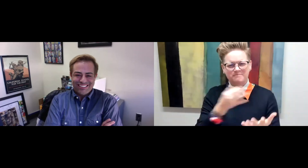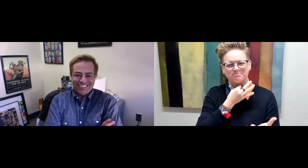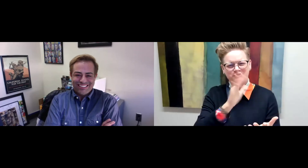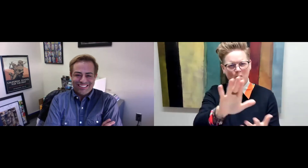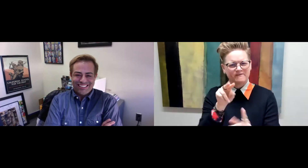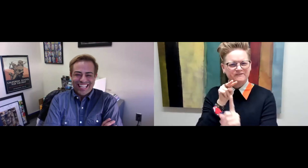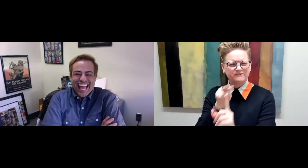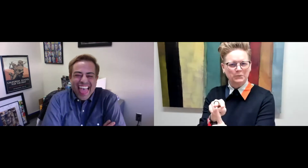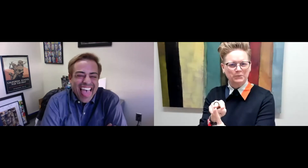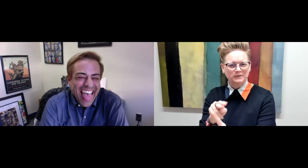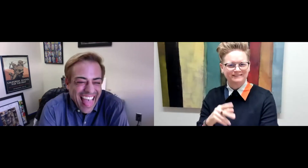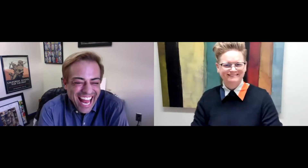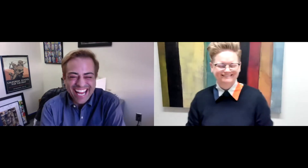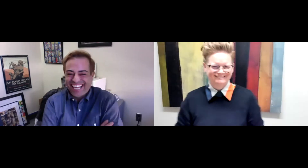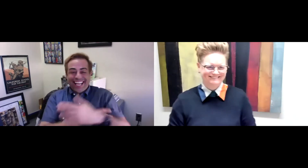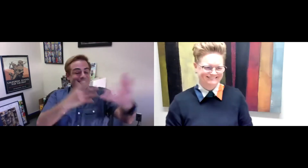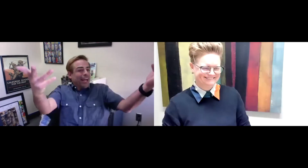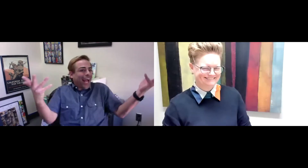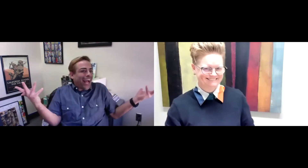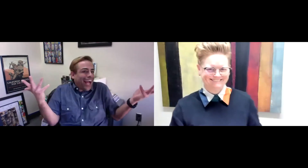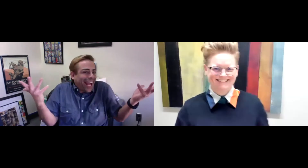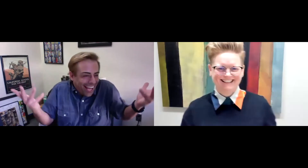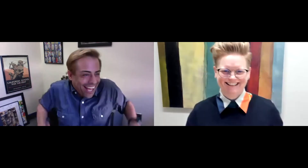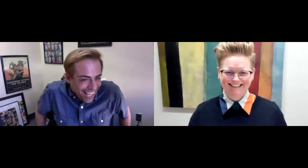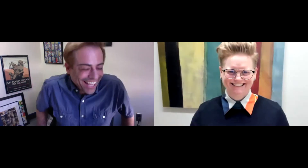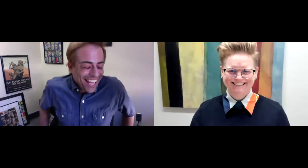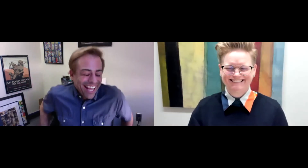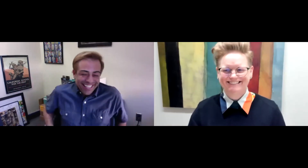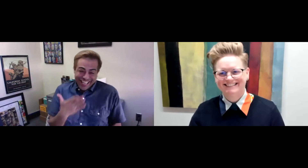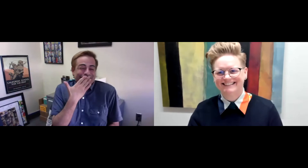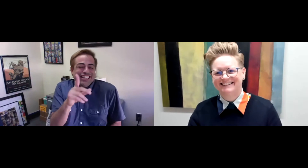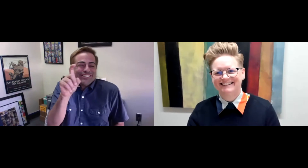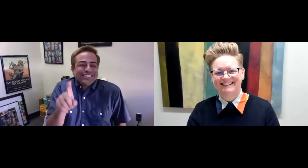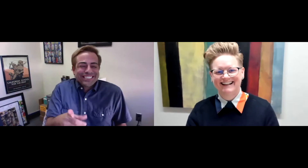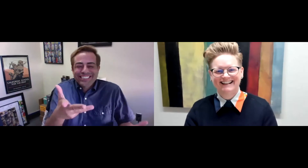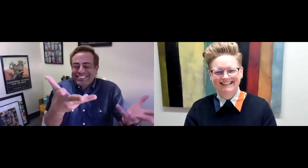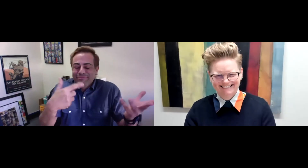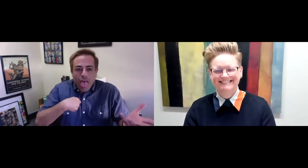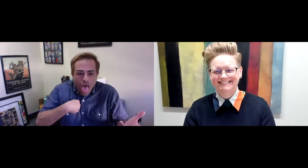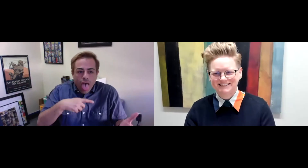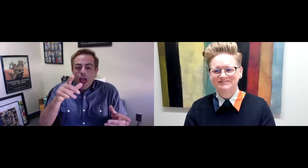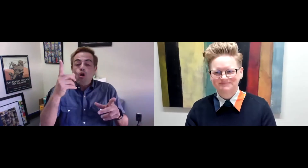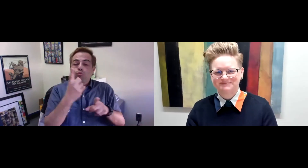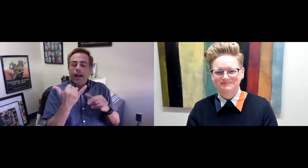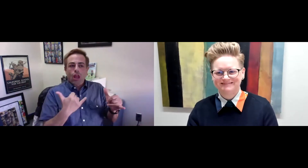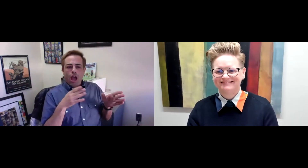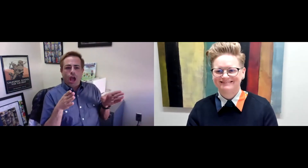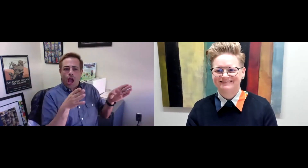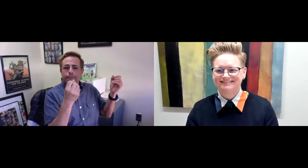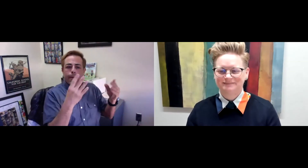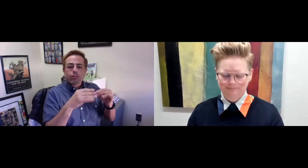they're unilaterally deaf, but not unilaterally. There's unilateral deafness, but not unilateral